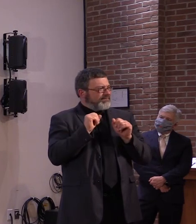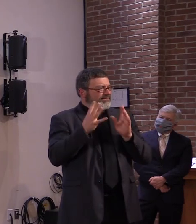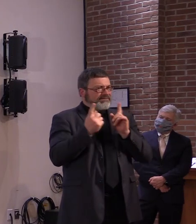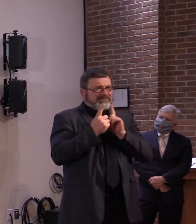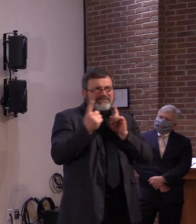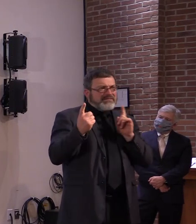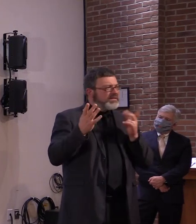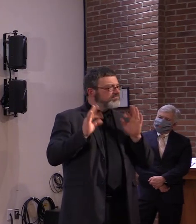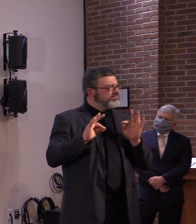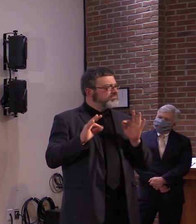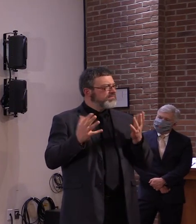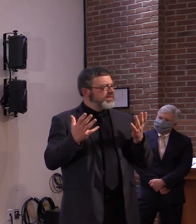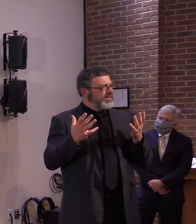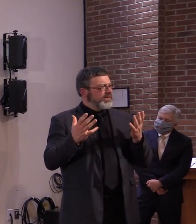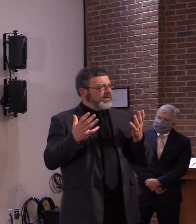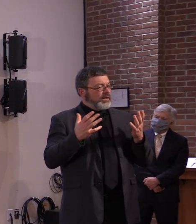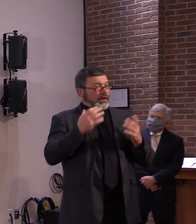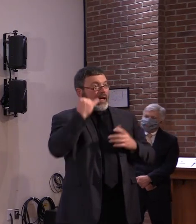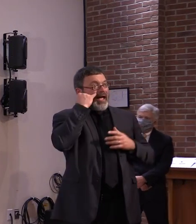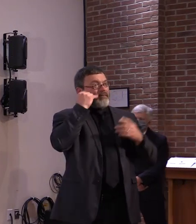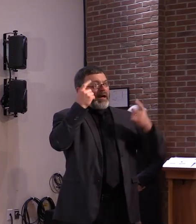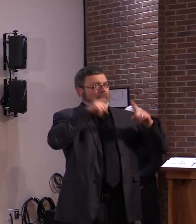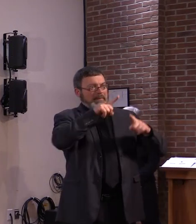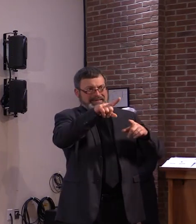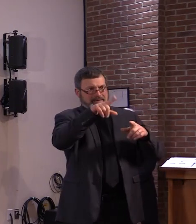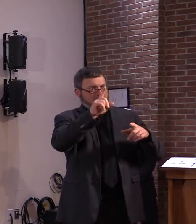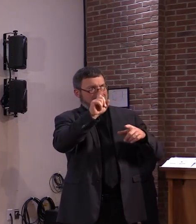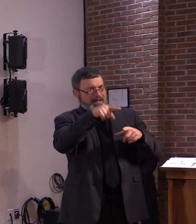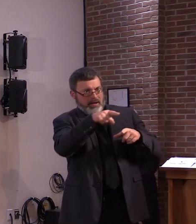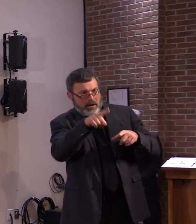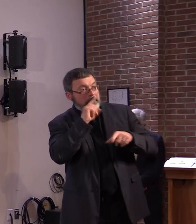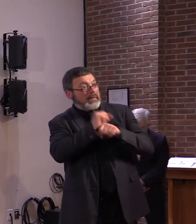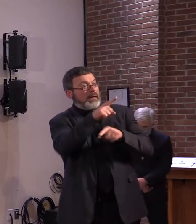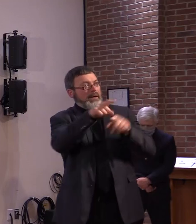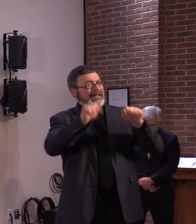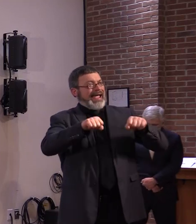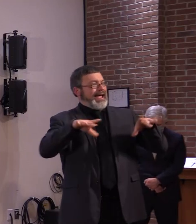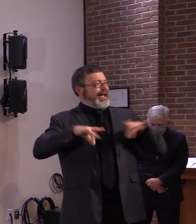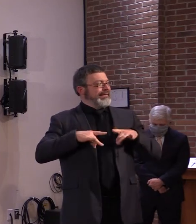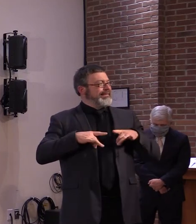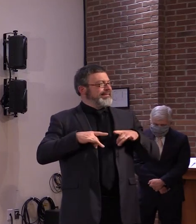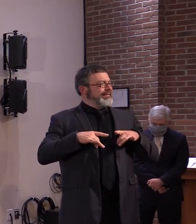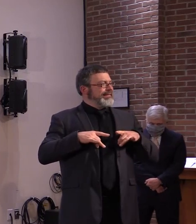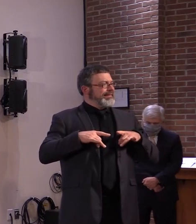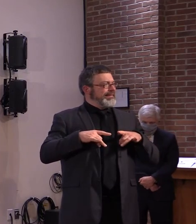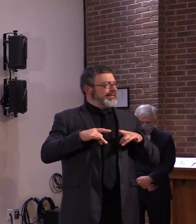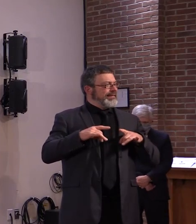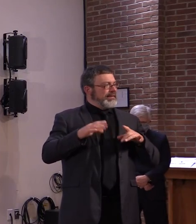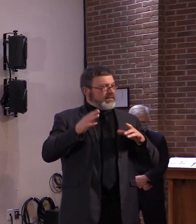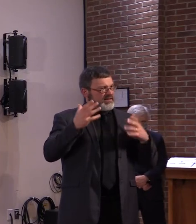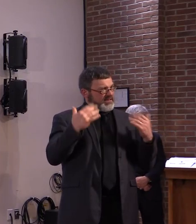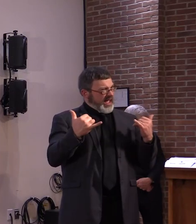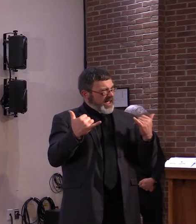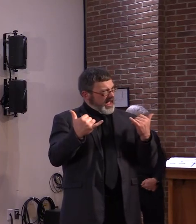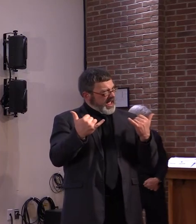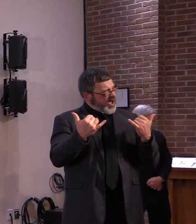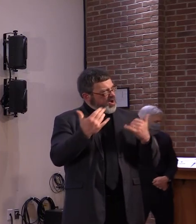have acquired the virus and be in an infectious period. And since around holidays you're